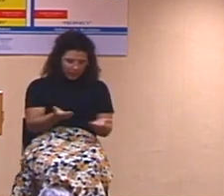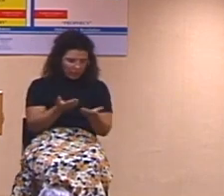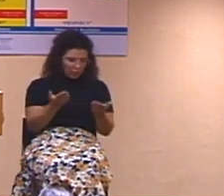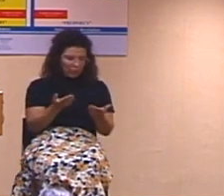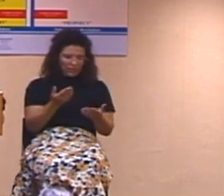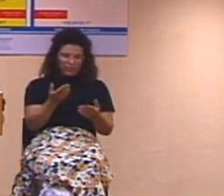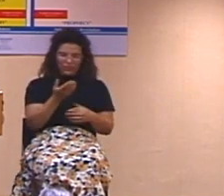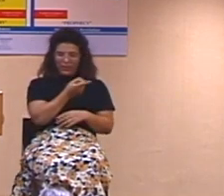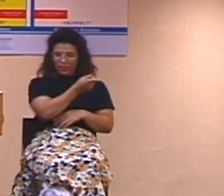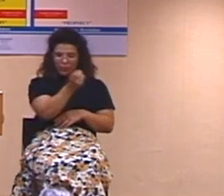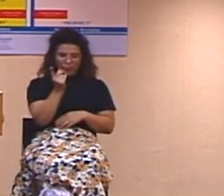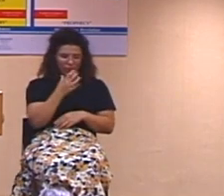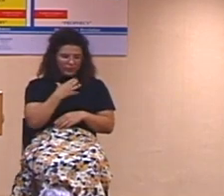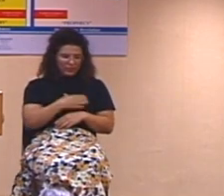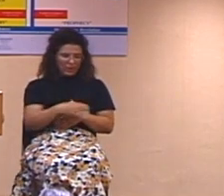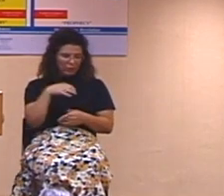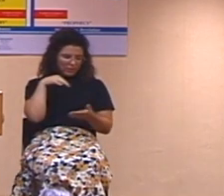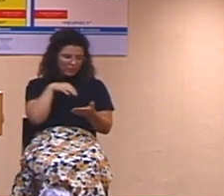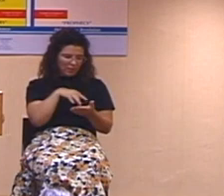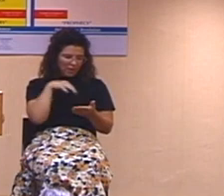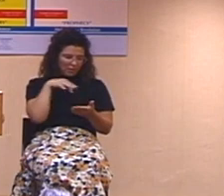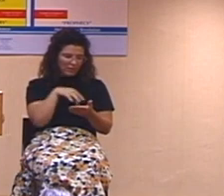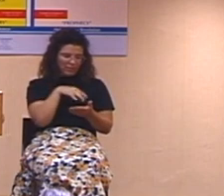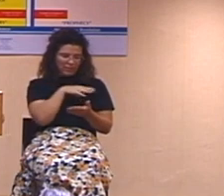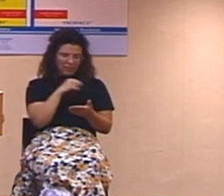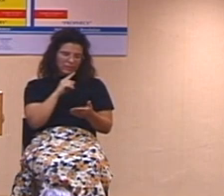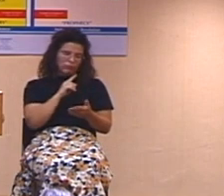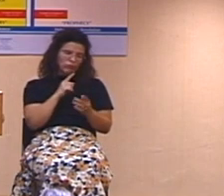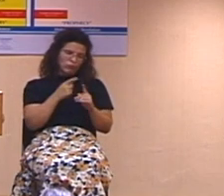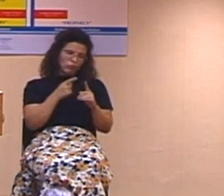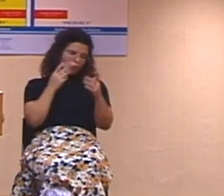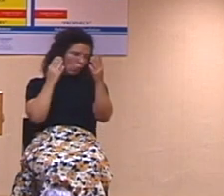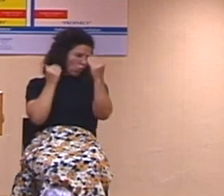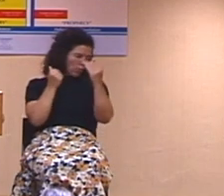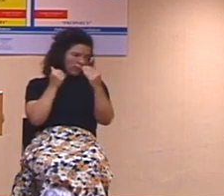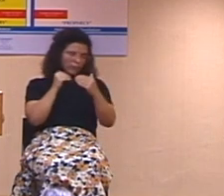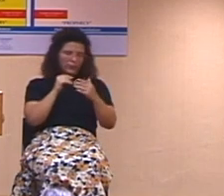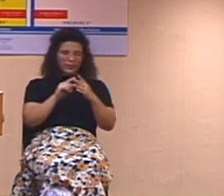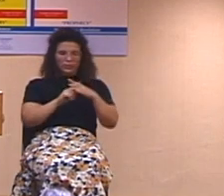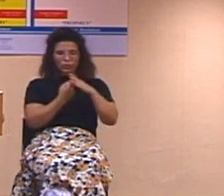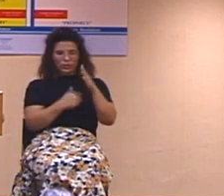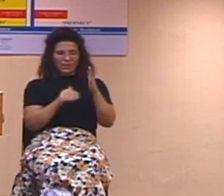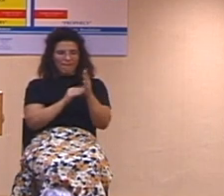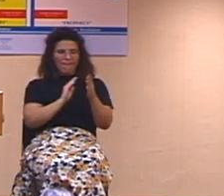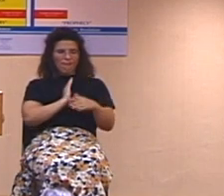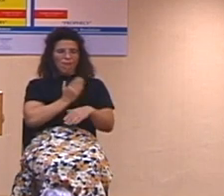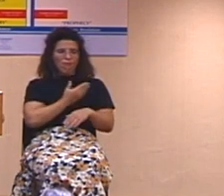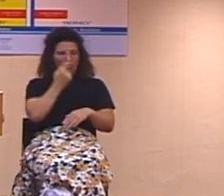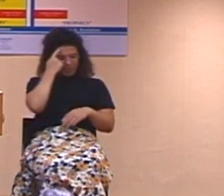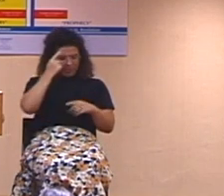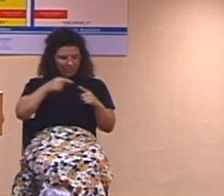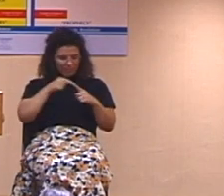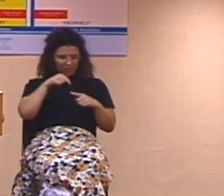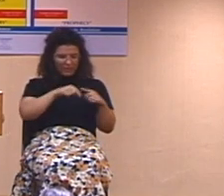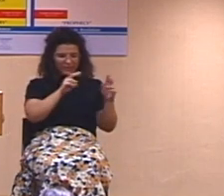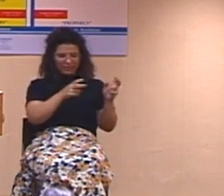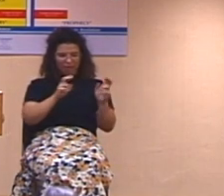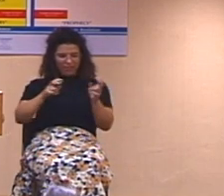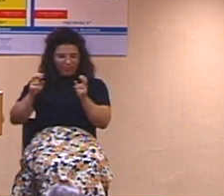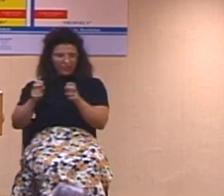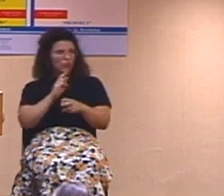into this and to hopefully reset our thinking about some issues. In your name we